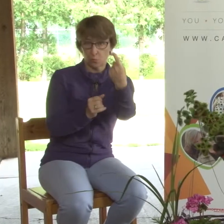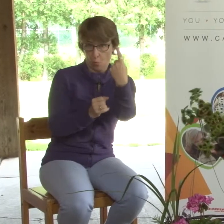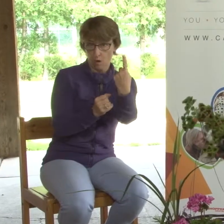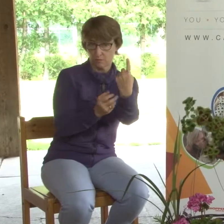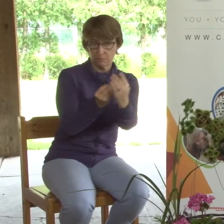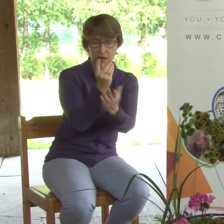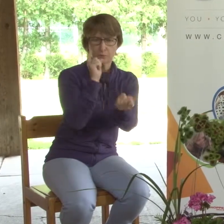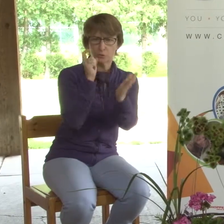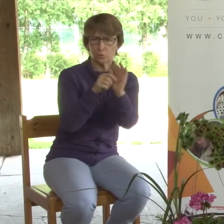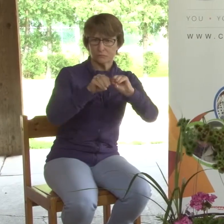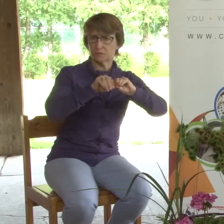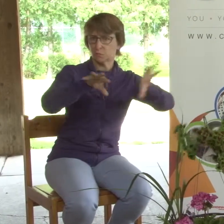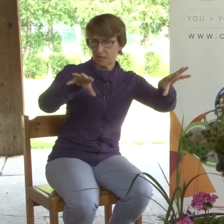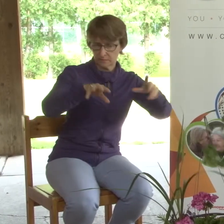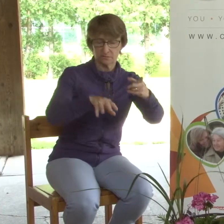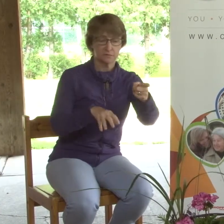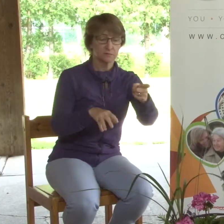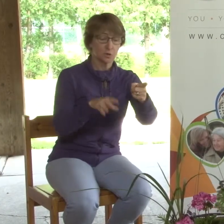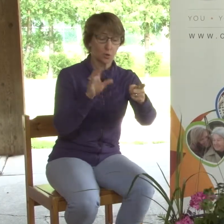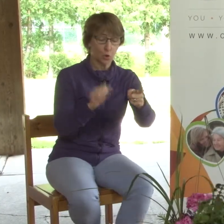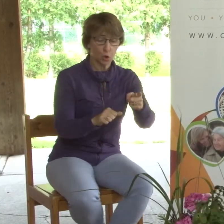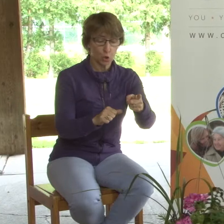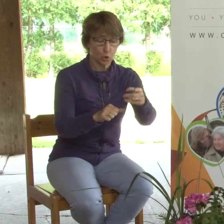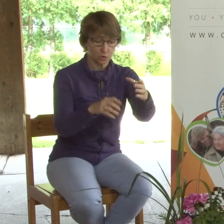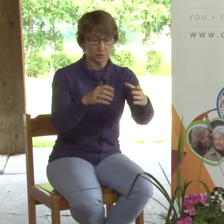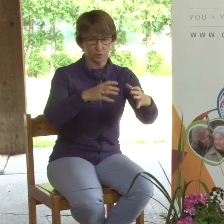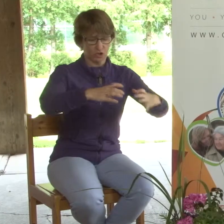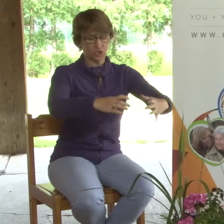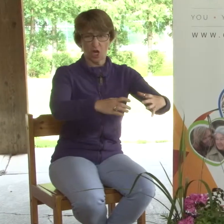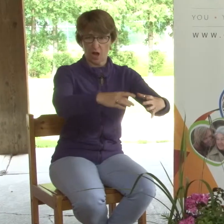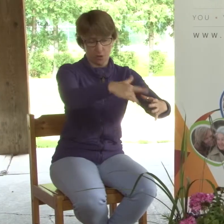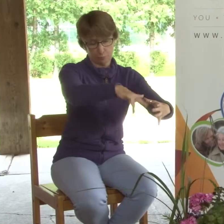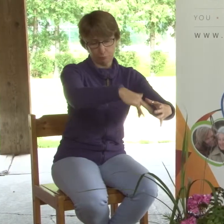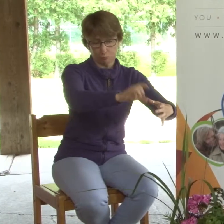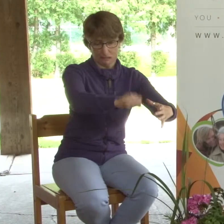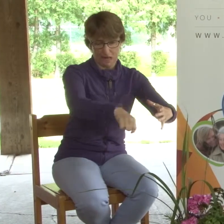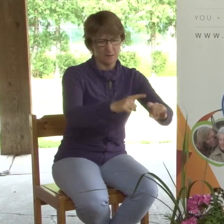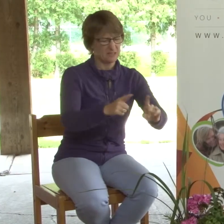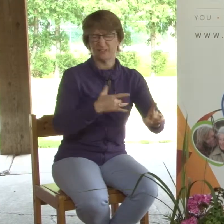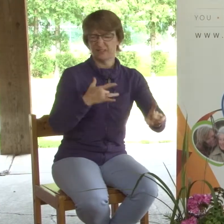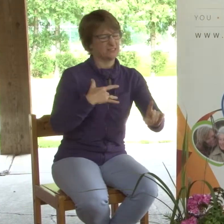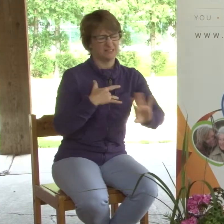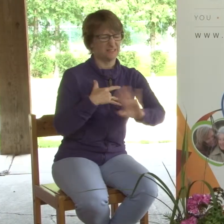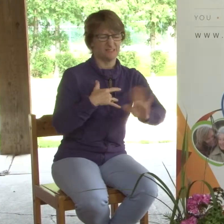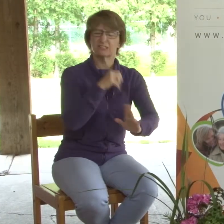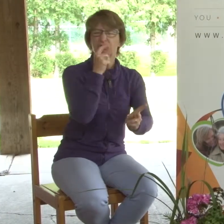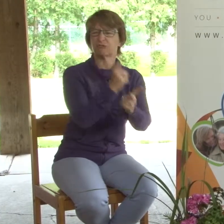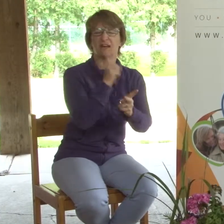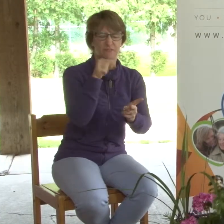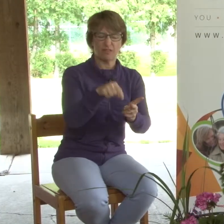see how the coleus spreads? So it could fill in a big space here. but I think it's too big for this